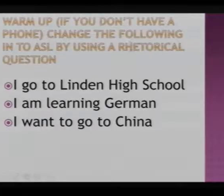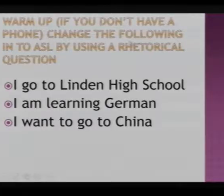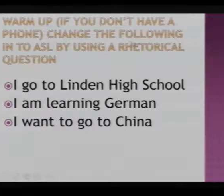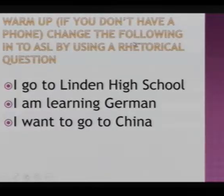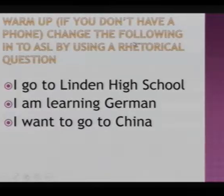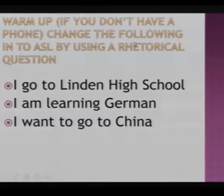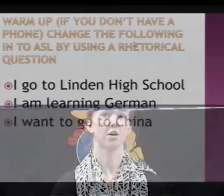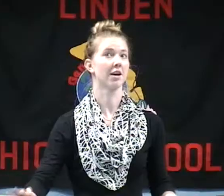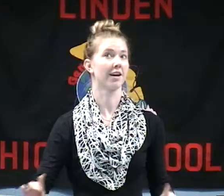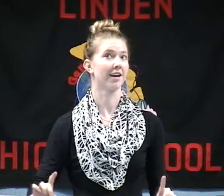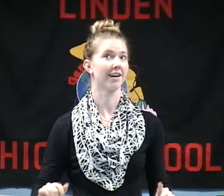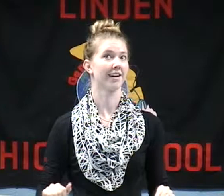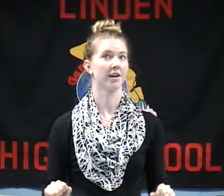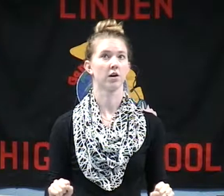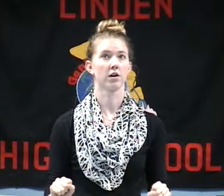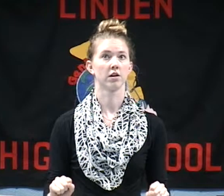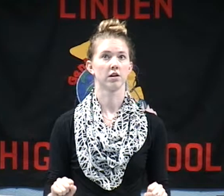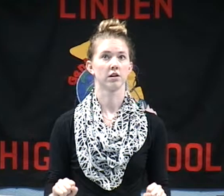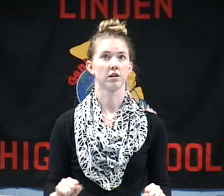Chinese. And also,